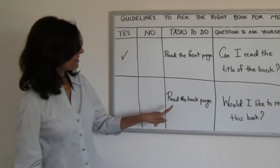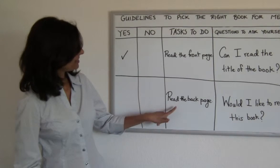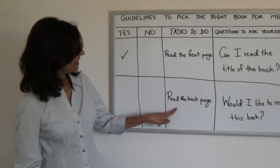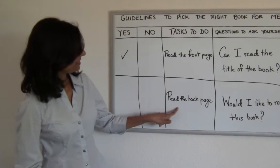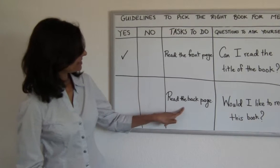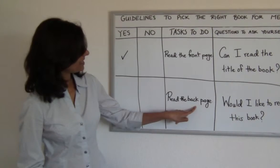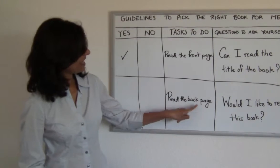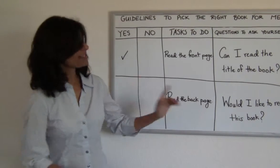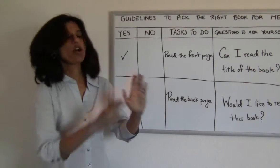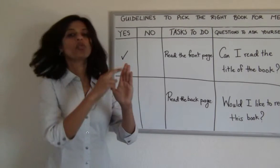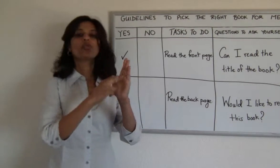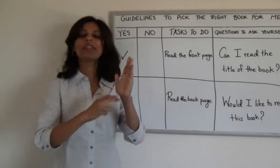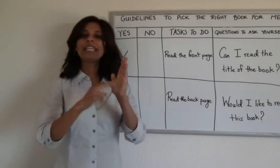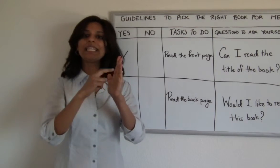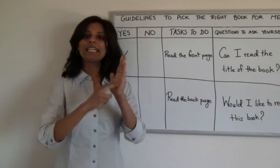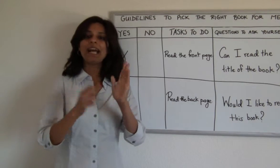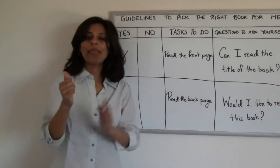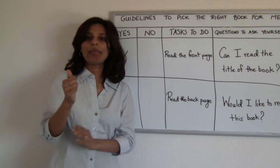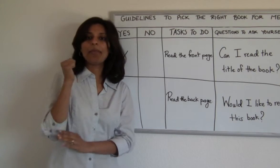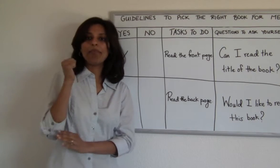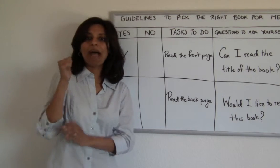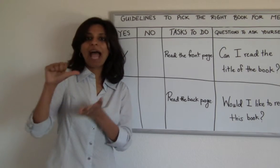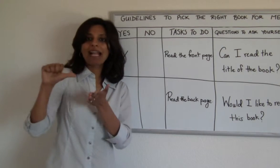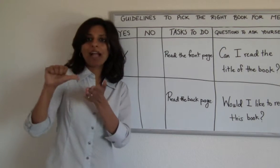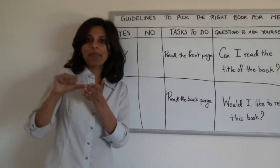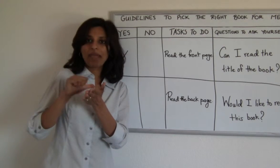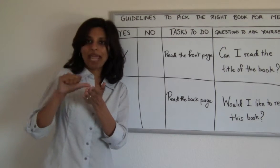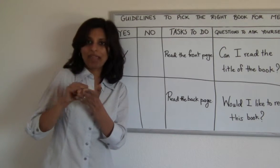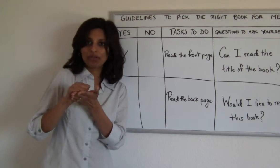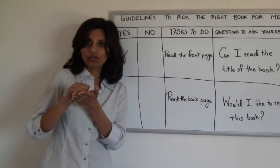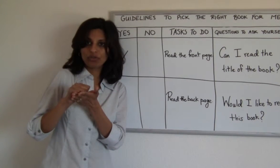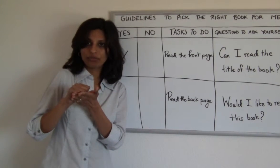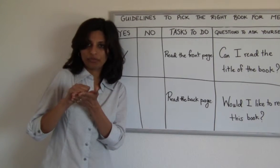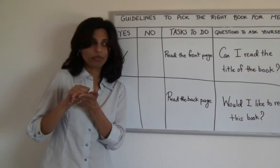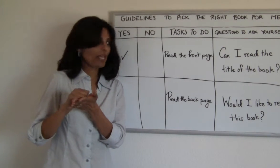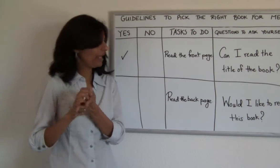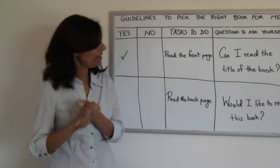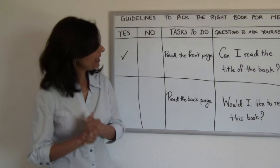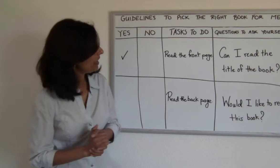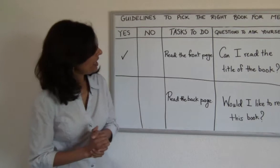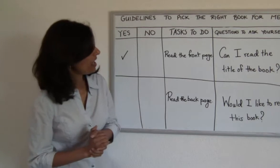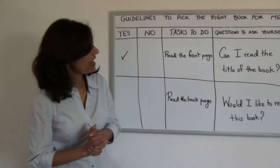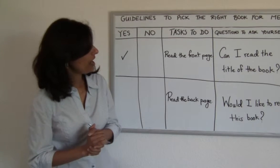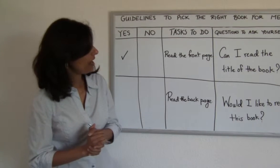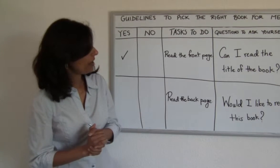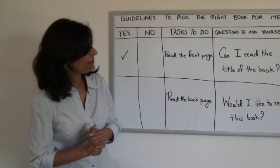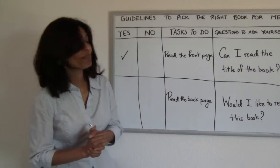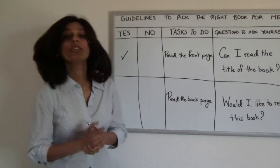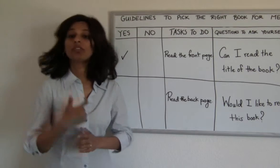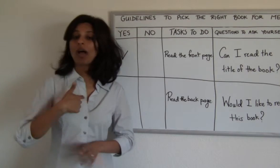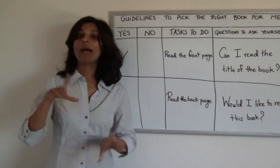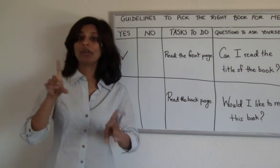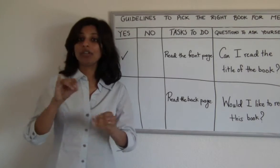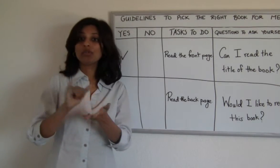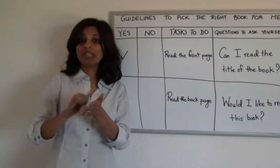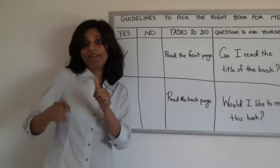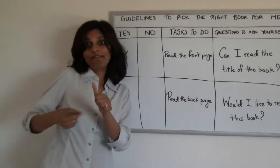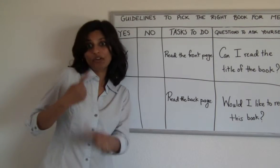next it says read the back page. Okay? So I'm going to do that